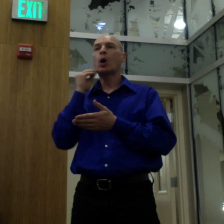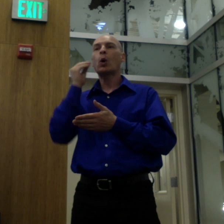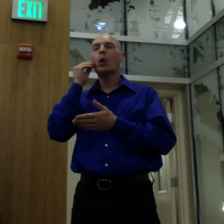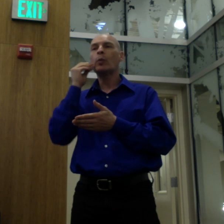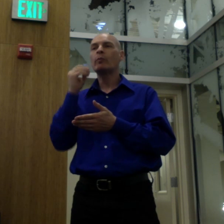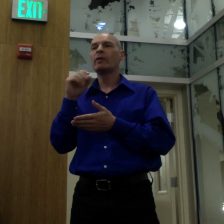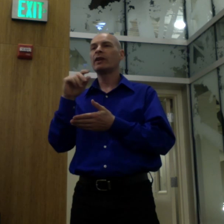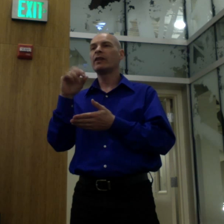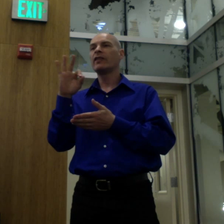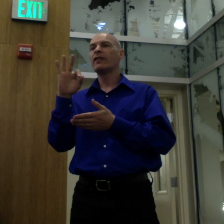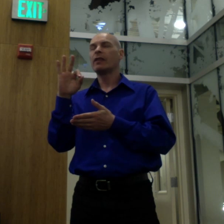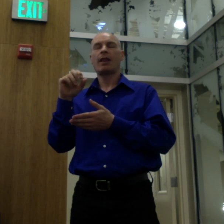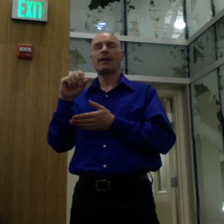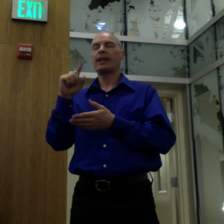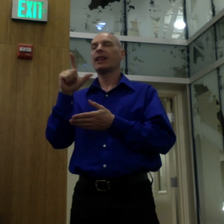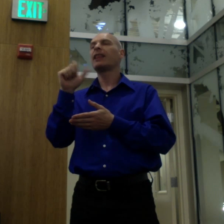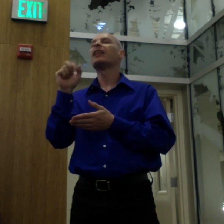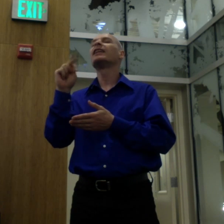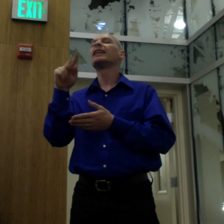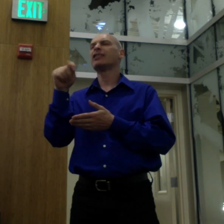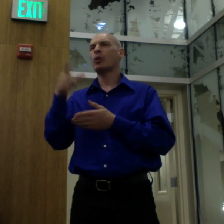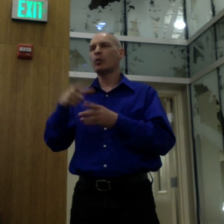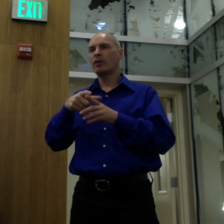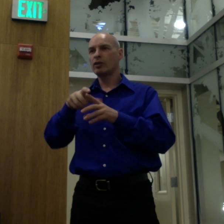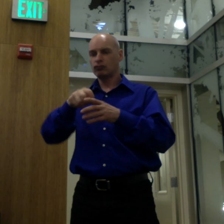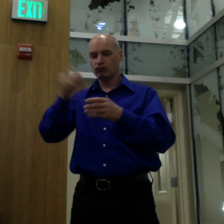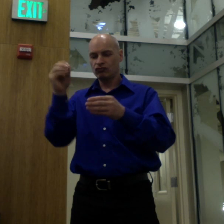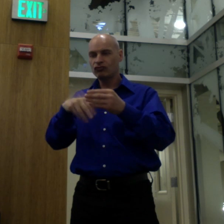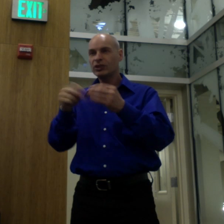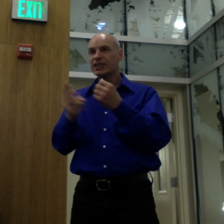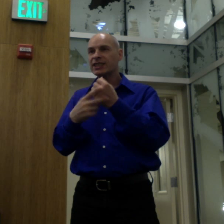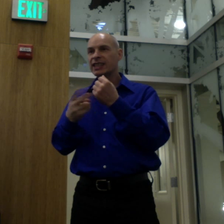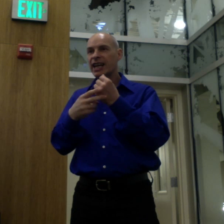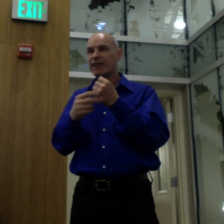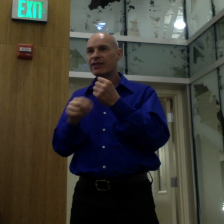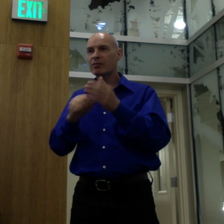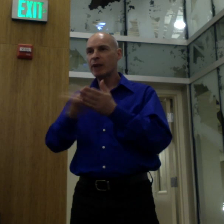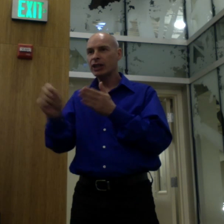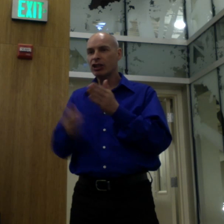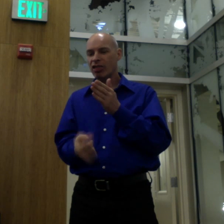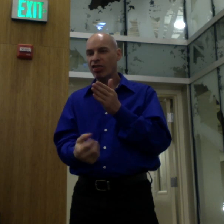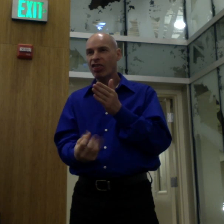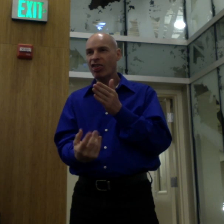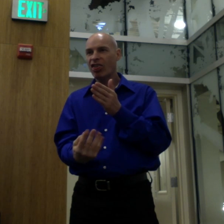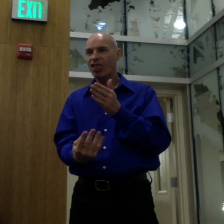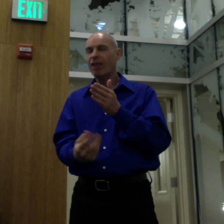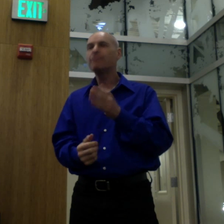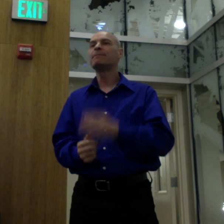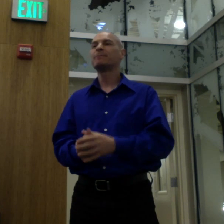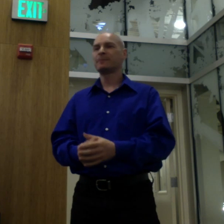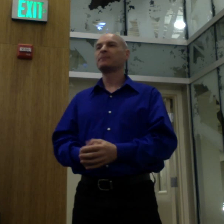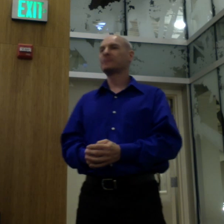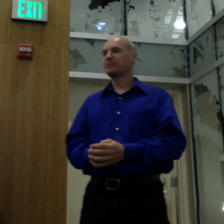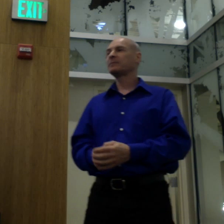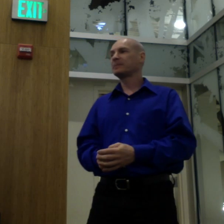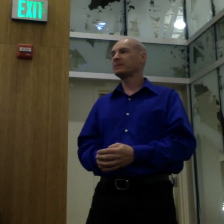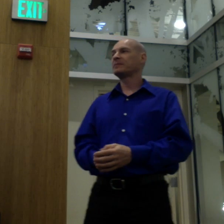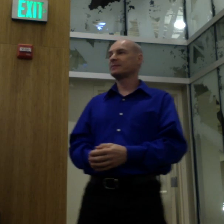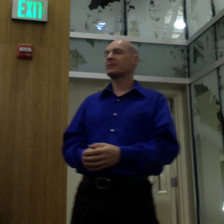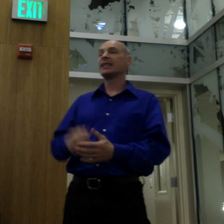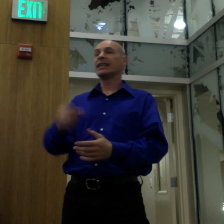Hot balls and Vaseline on them. Cotton balls with Vaseline, exactly. A signal mirror and